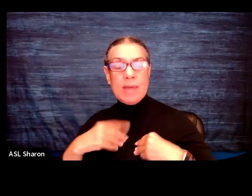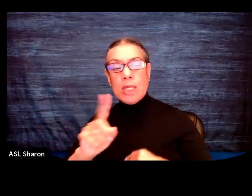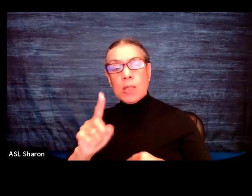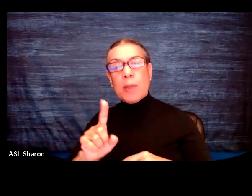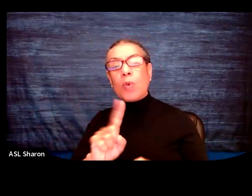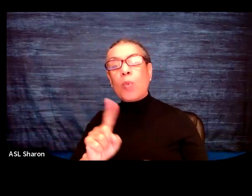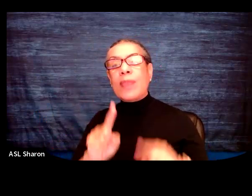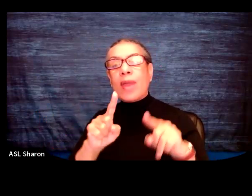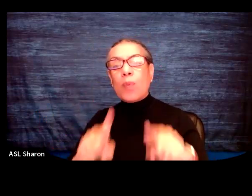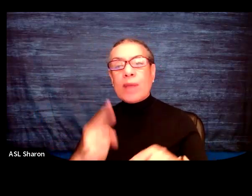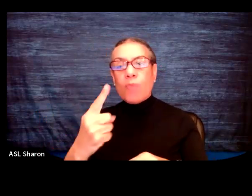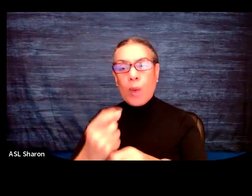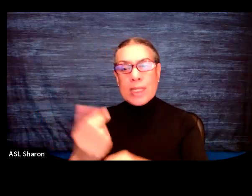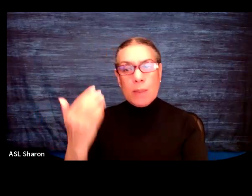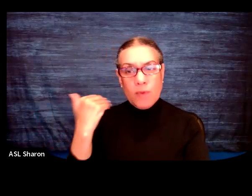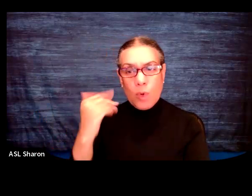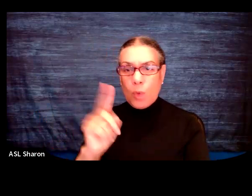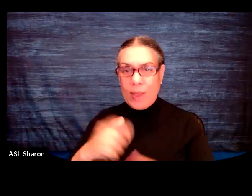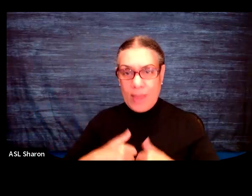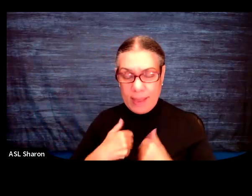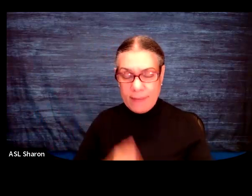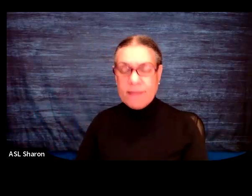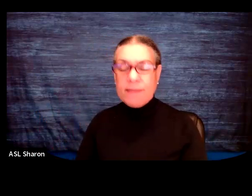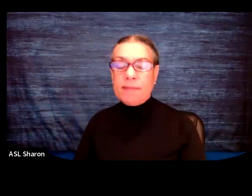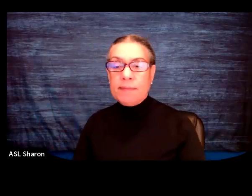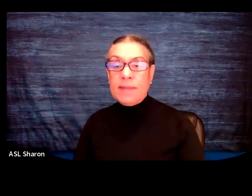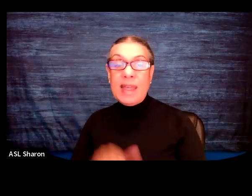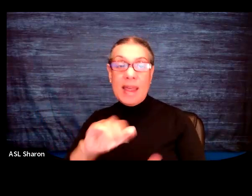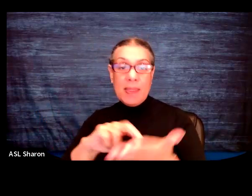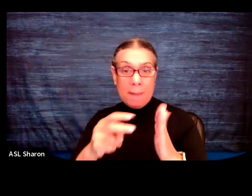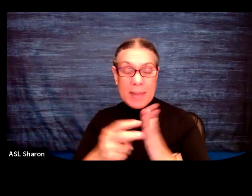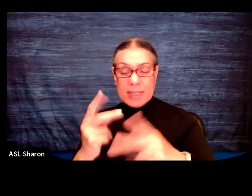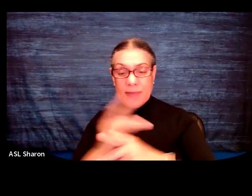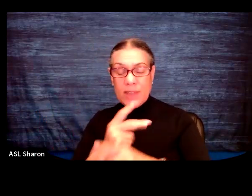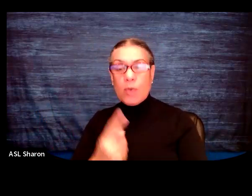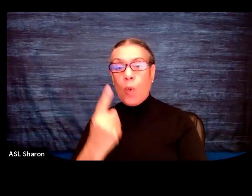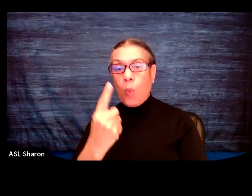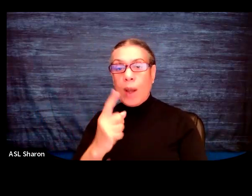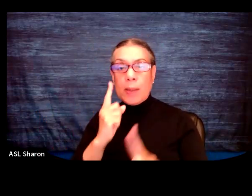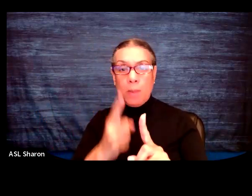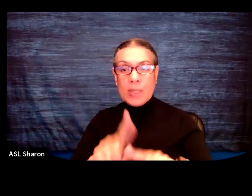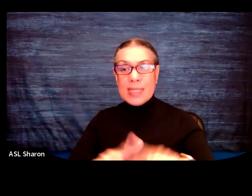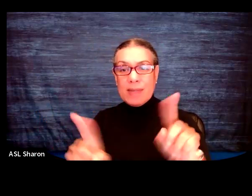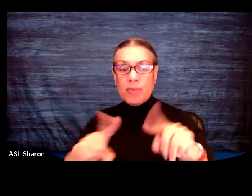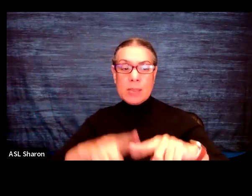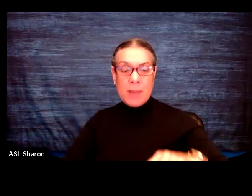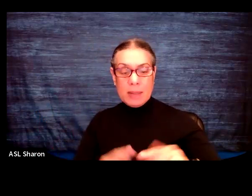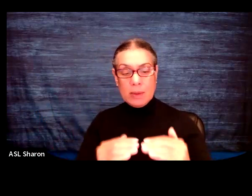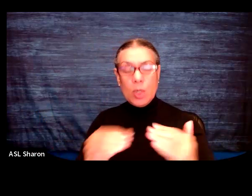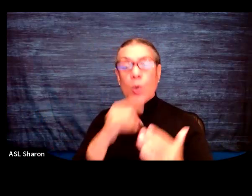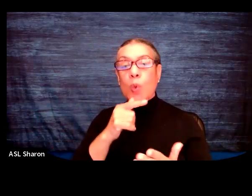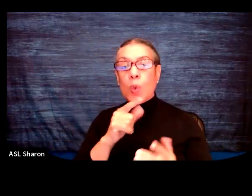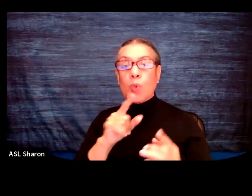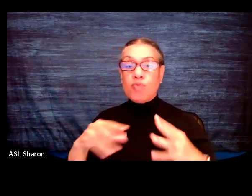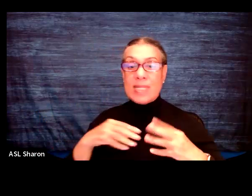in the previous year, based on the tier they live in. That meant calculating the point differential by tier between students